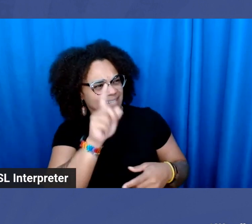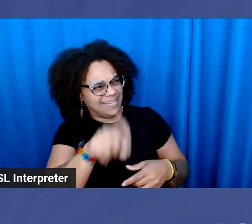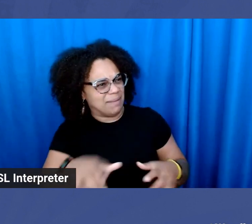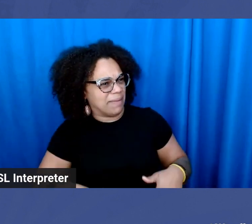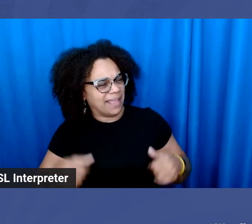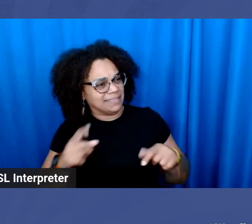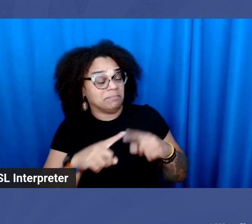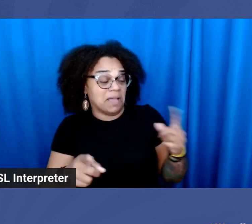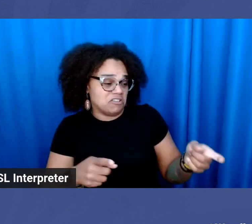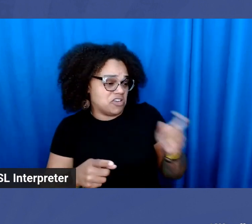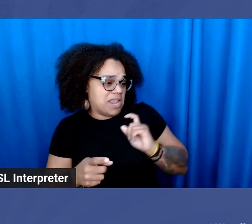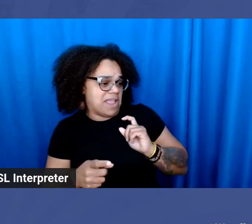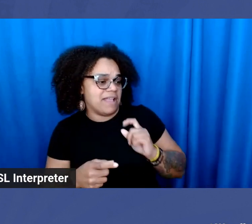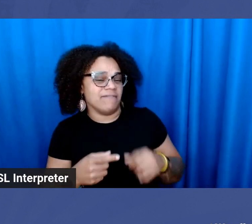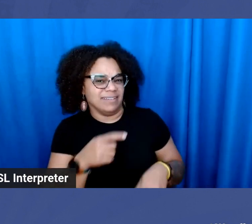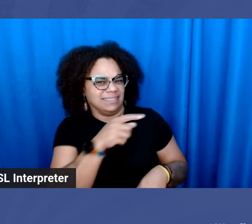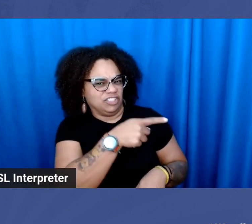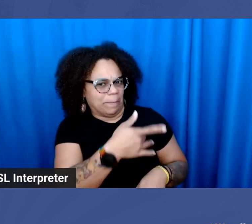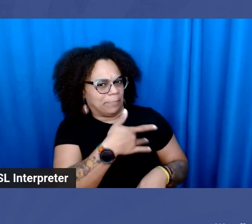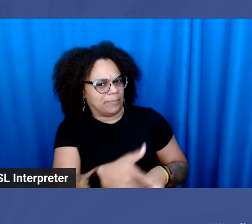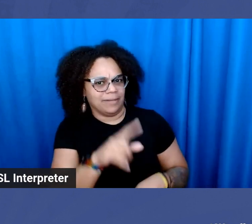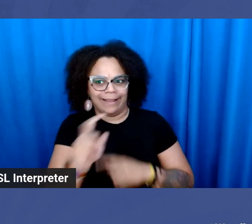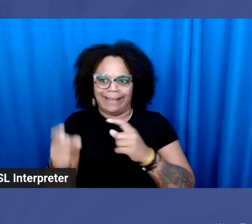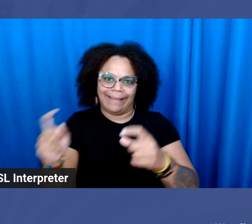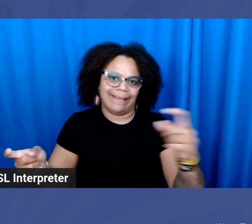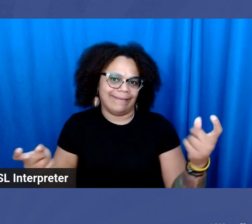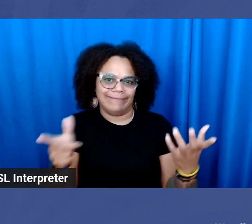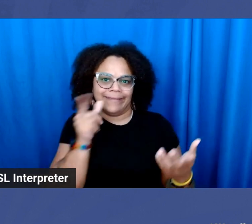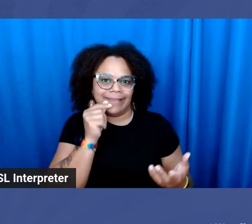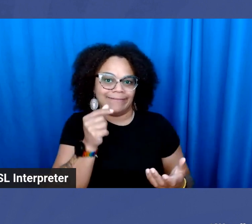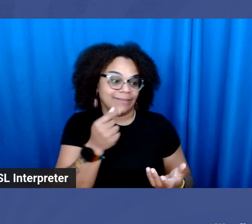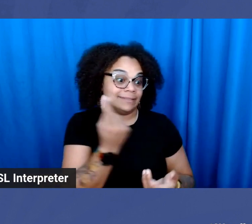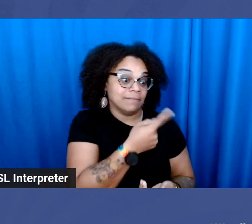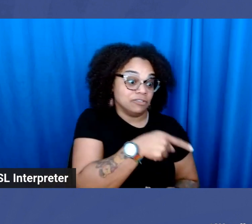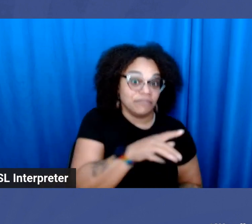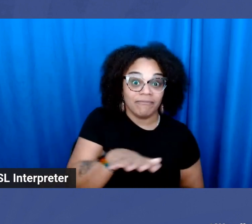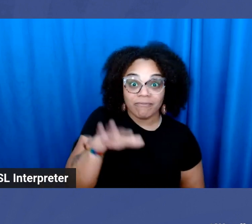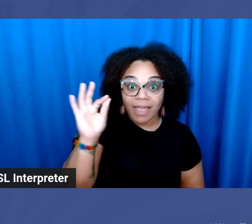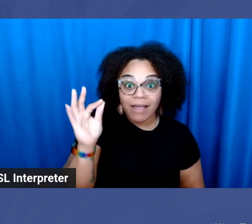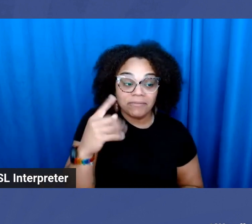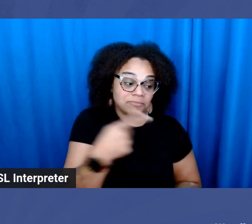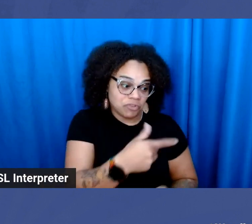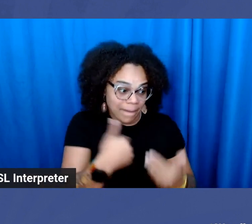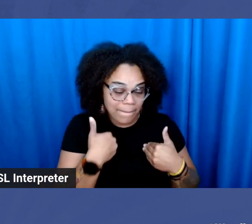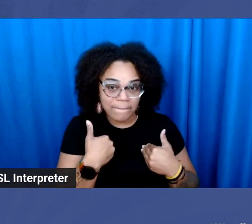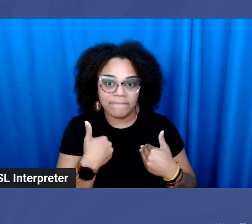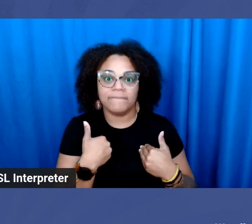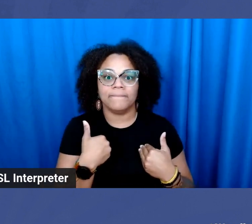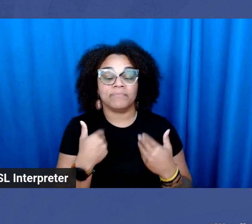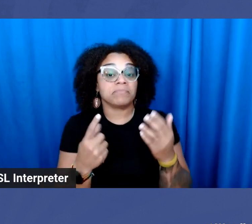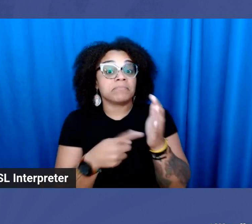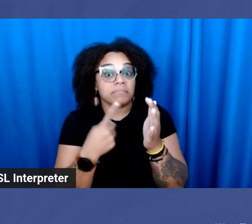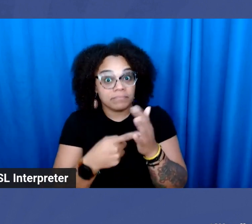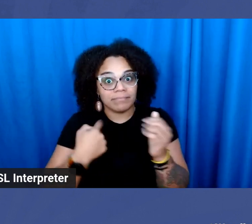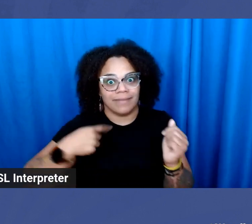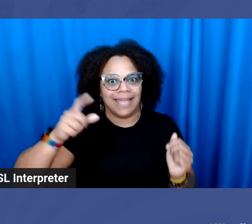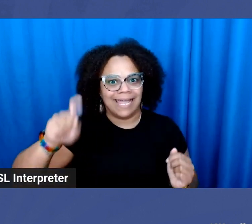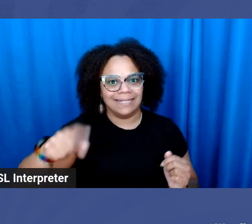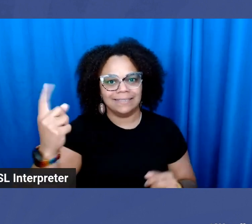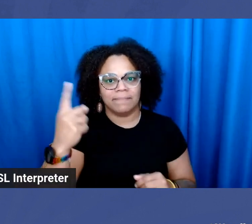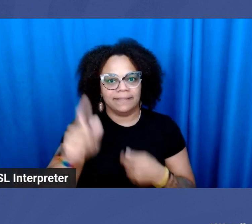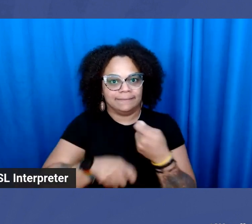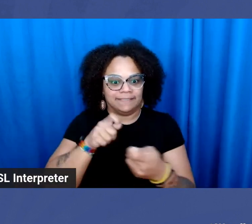She was always giving out gifts, things that she found, things that she had, and there were times when I would need something specific to see a